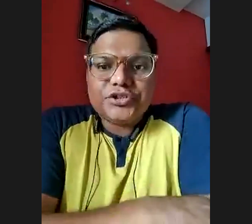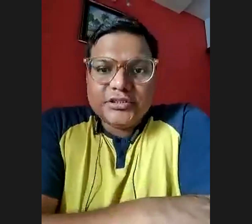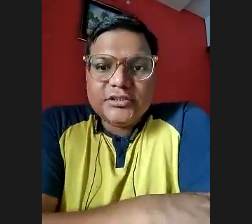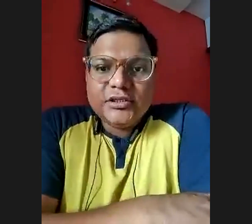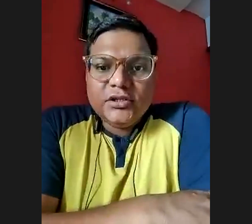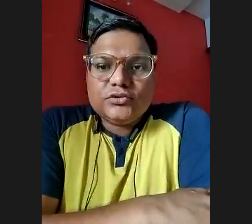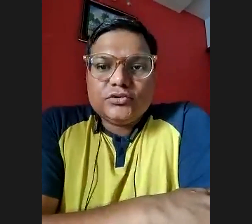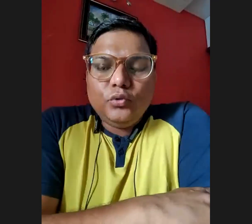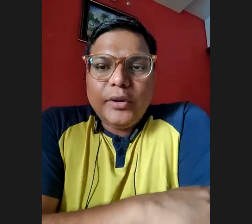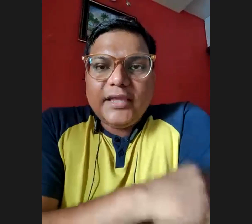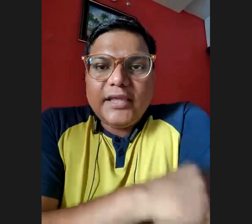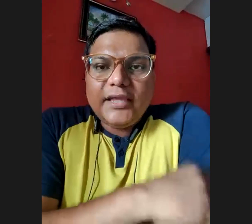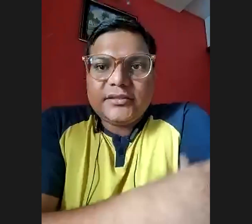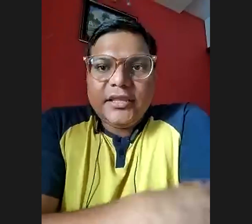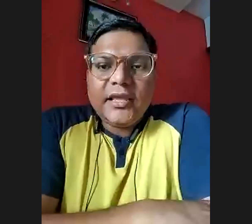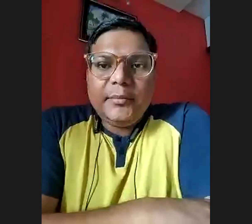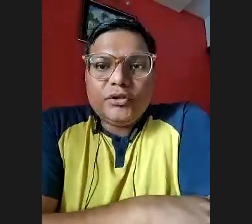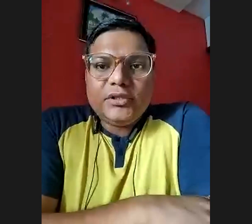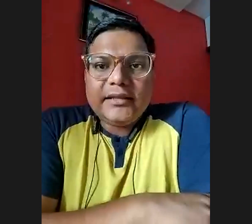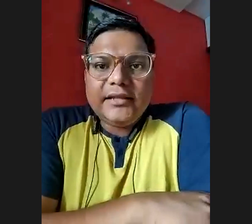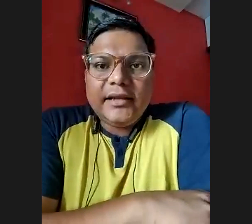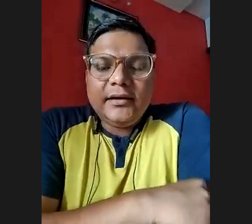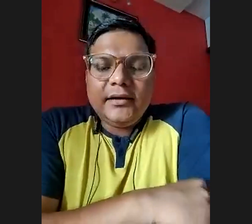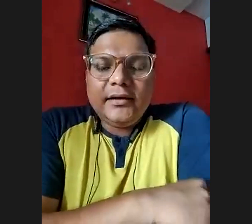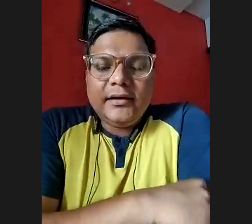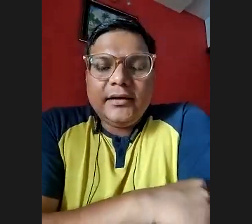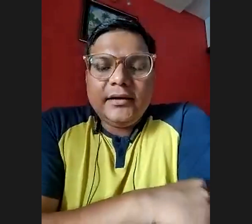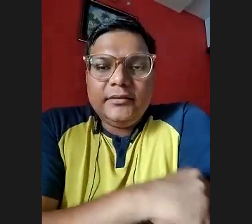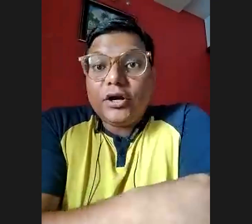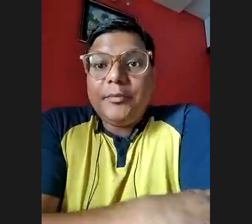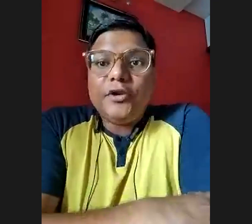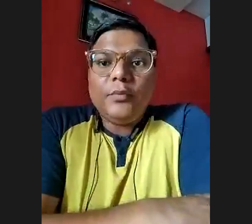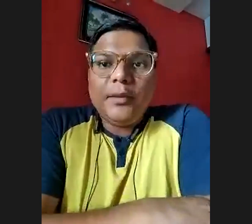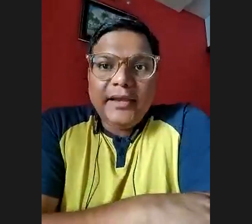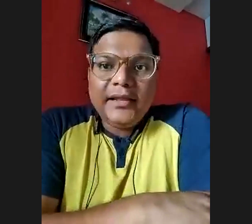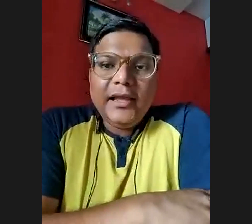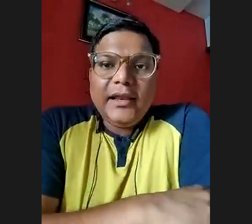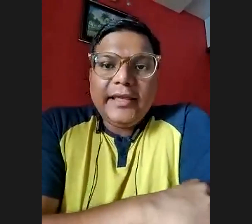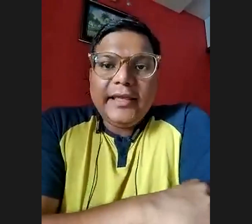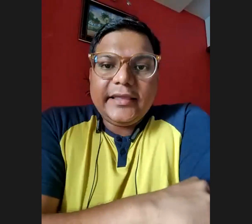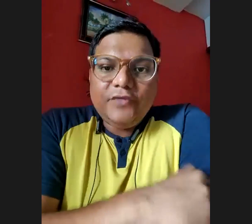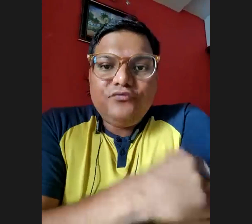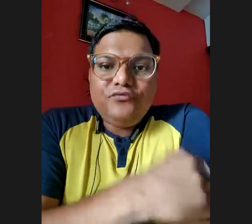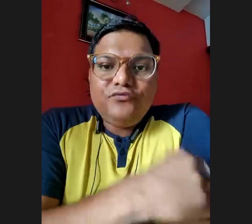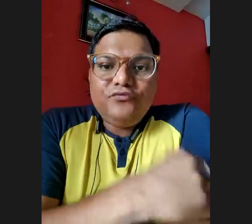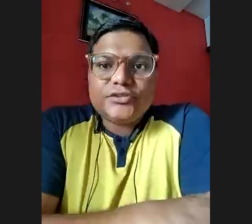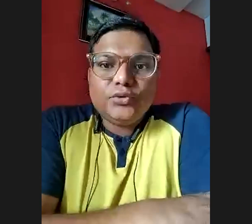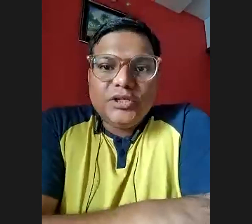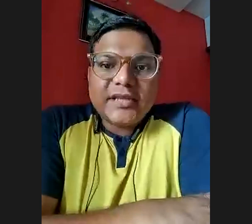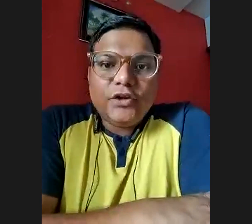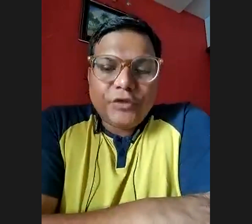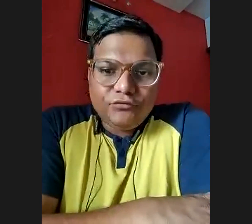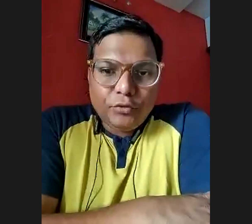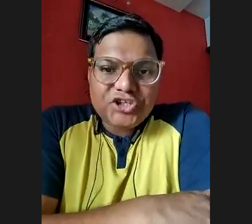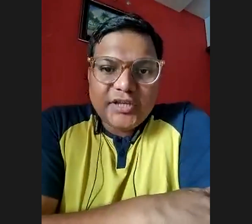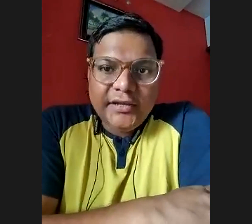such institutions. So when I started thinking about that, then the thought came into my mind, like if we have